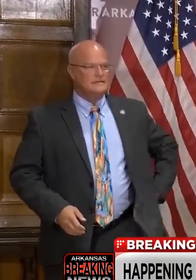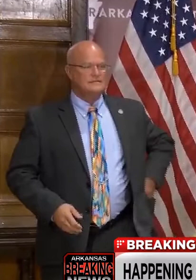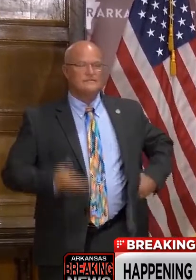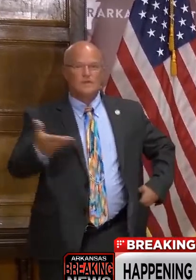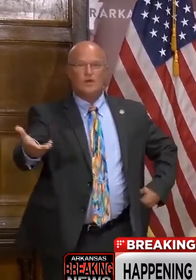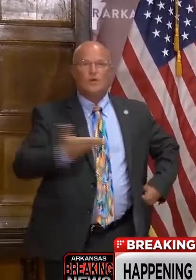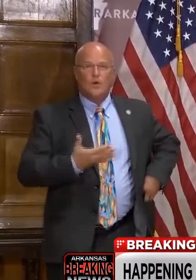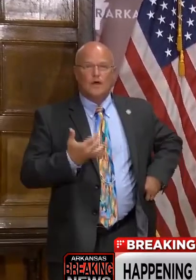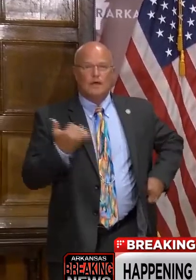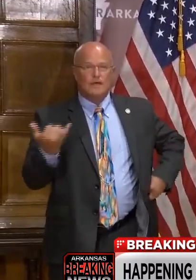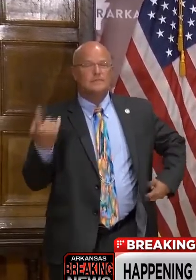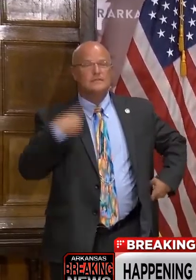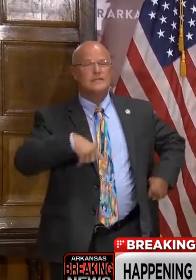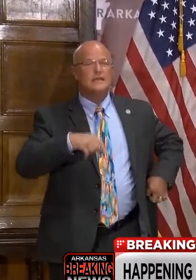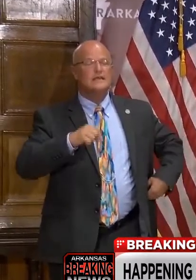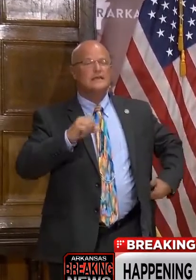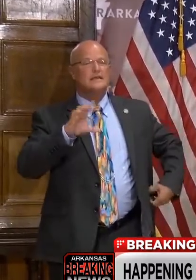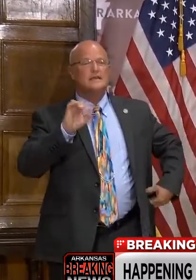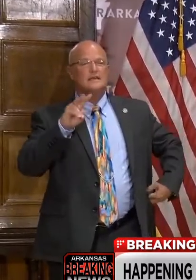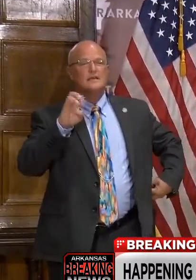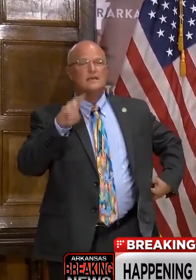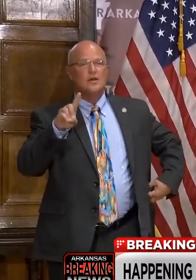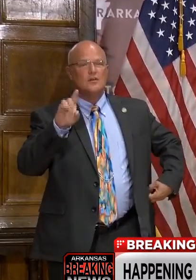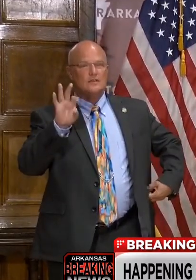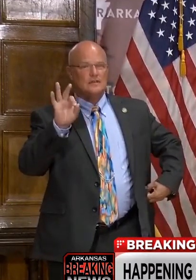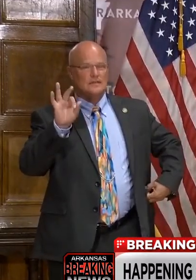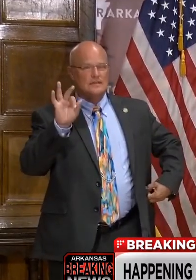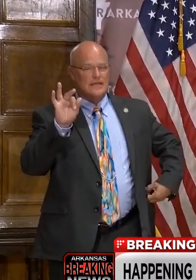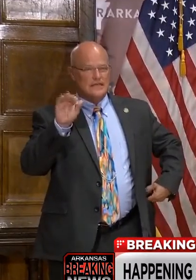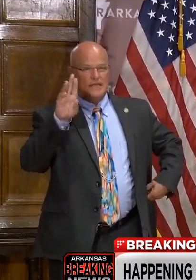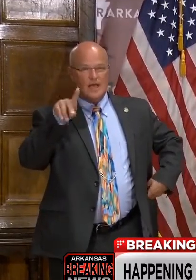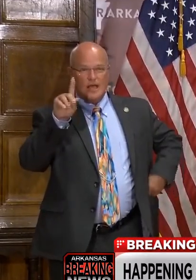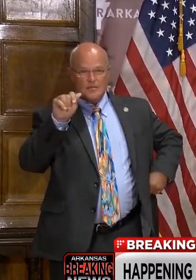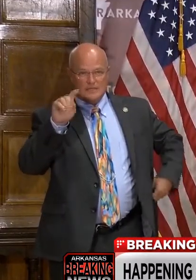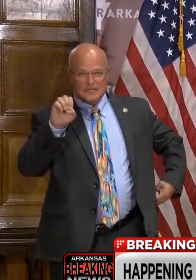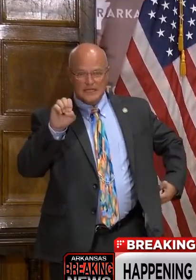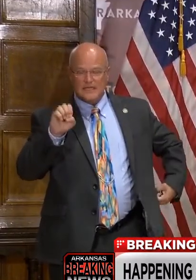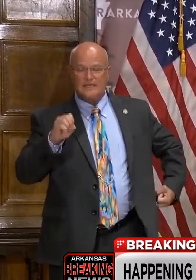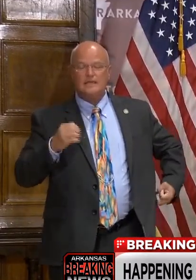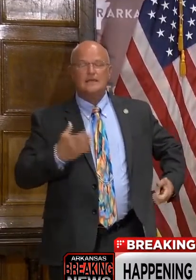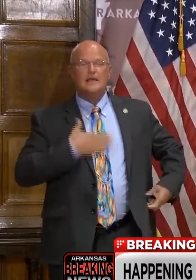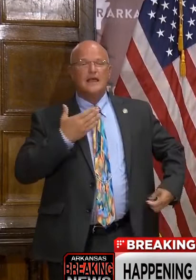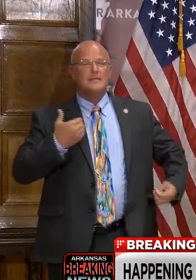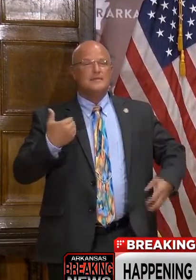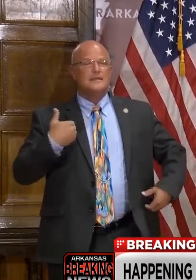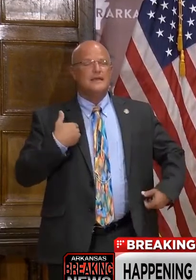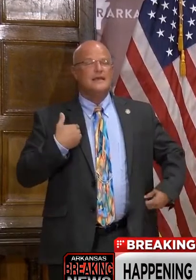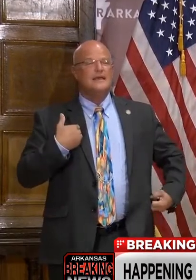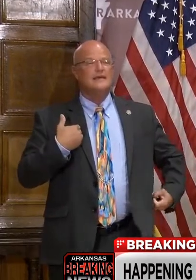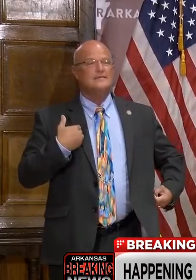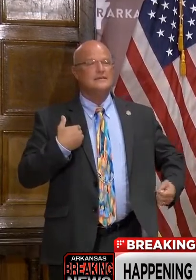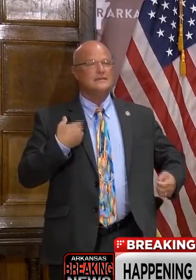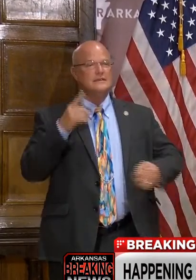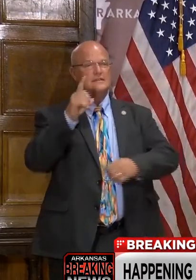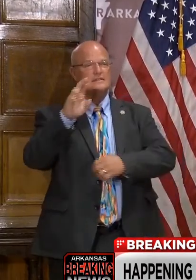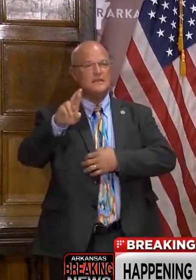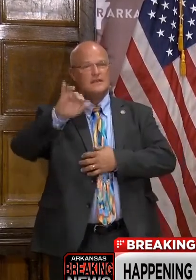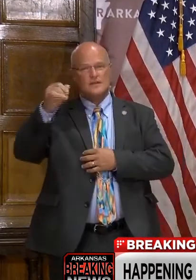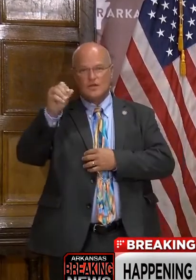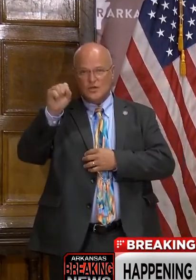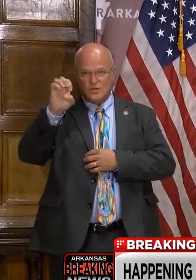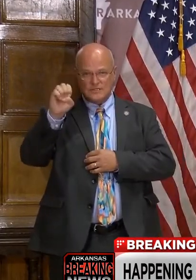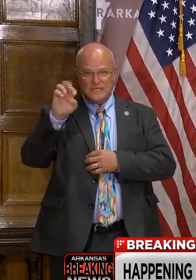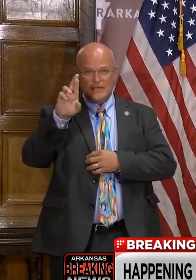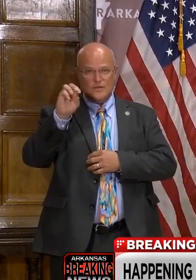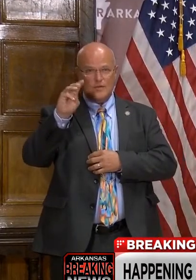Welcome to today's COVID-19 daily update. I'm pleased to be joined by Dr. Jose